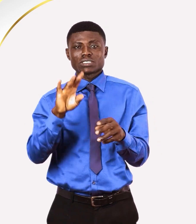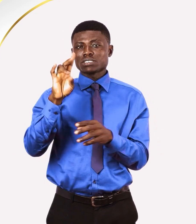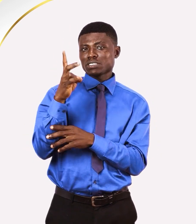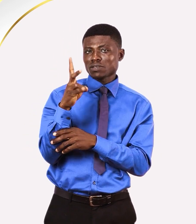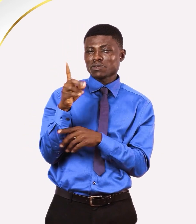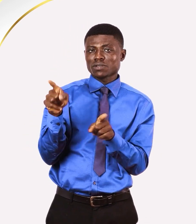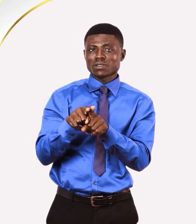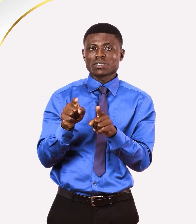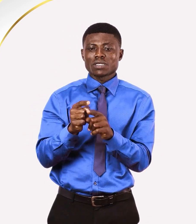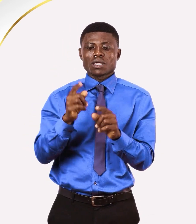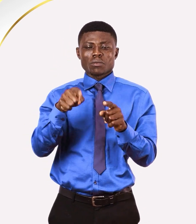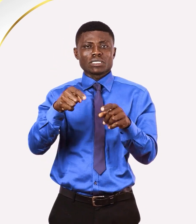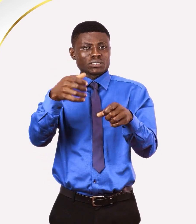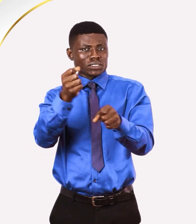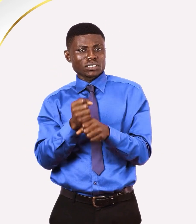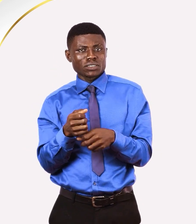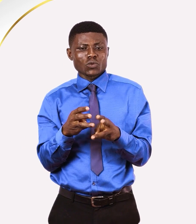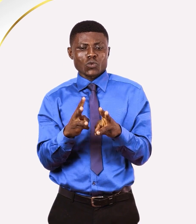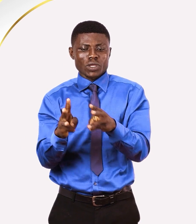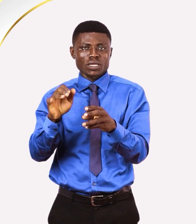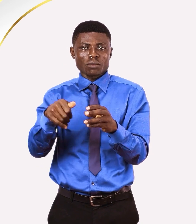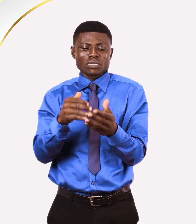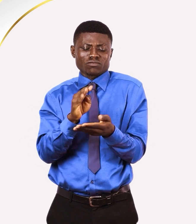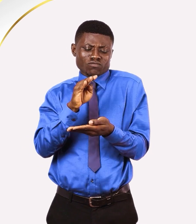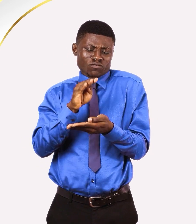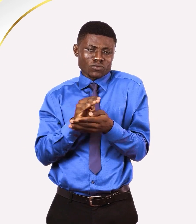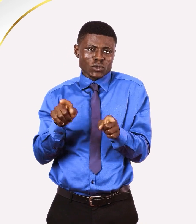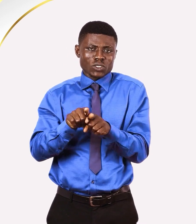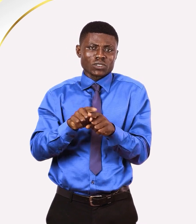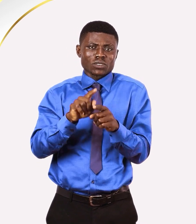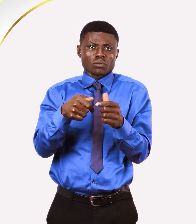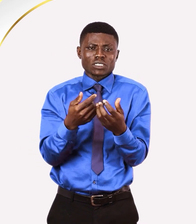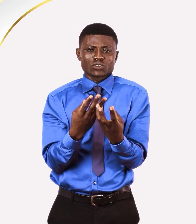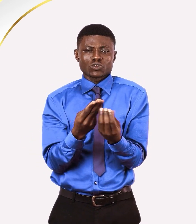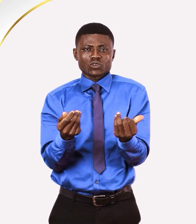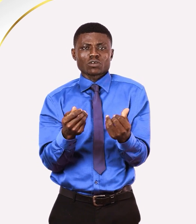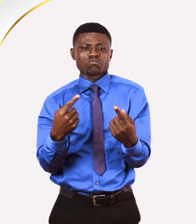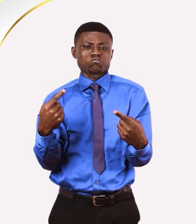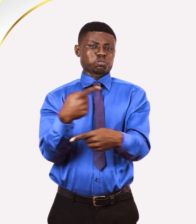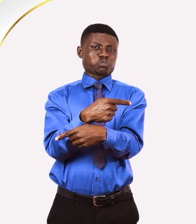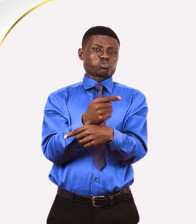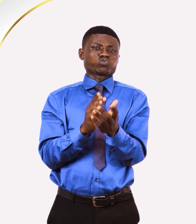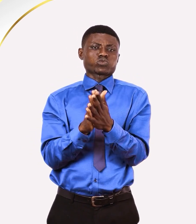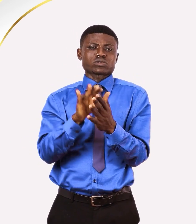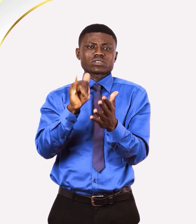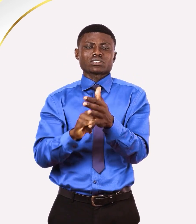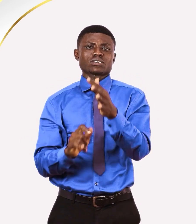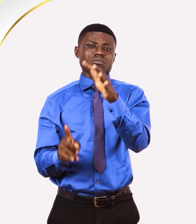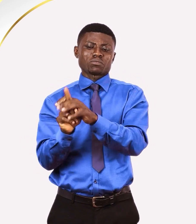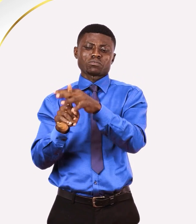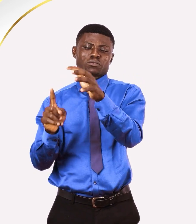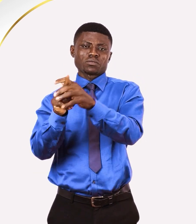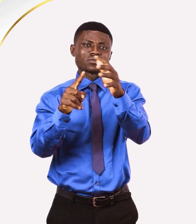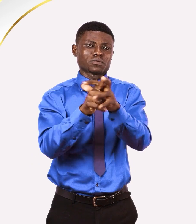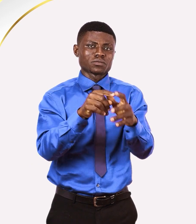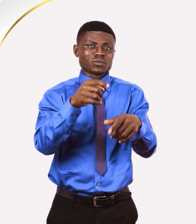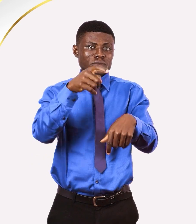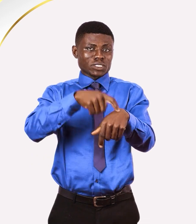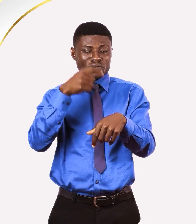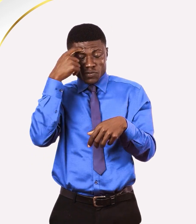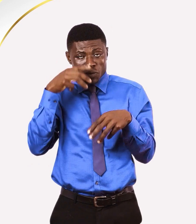7. Adopt measures to minimize and resolve any conflicts of interest that may arise